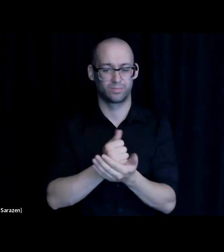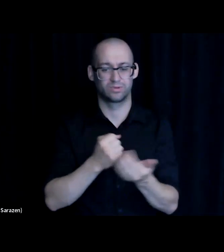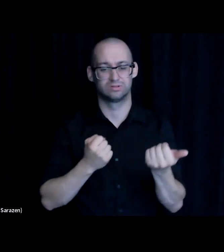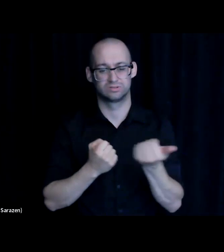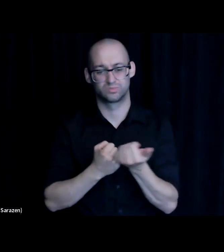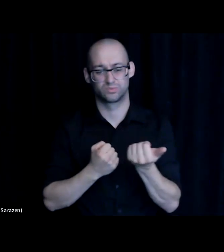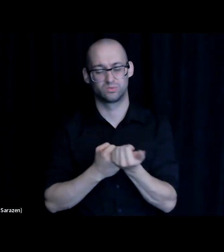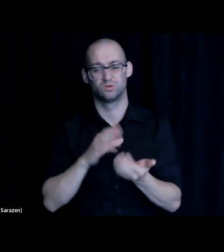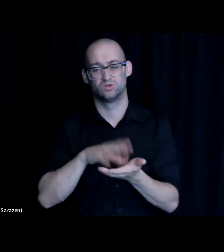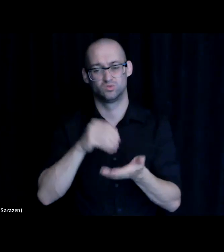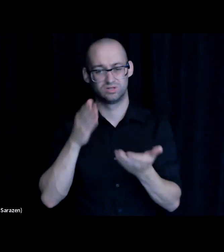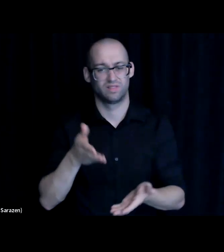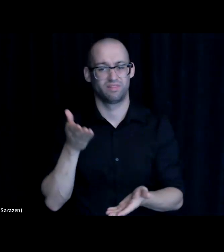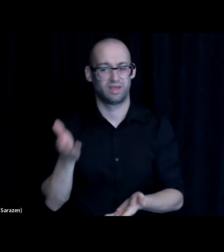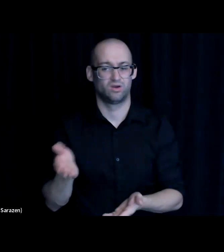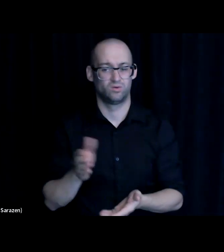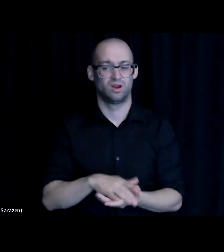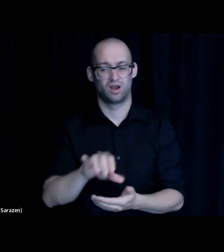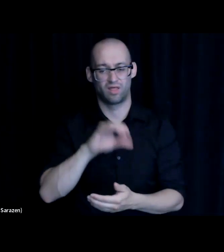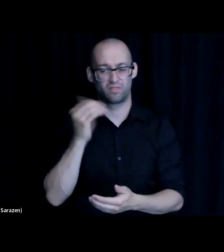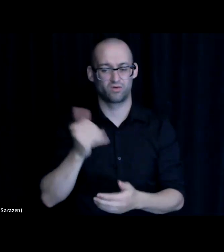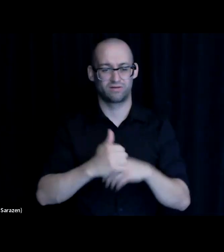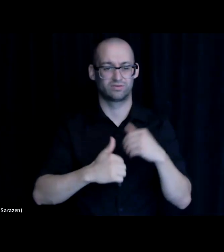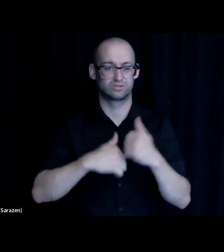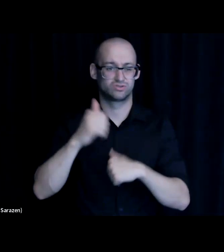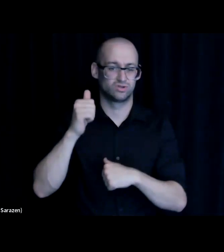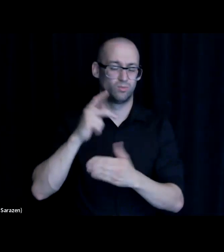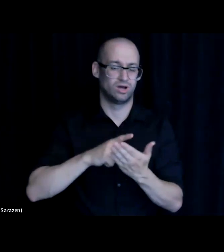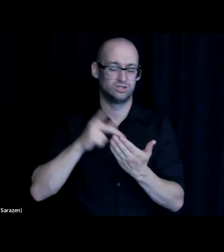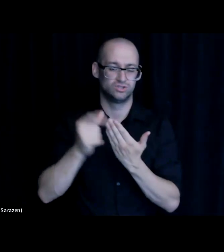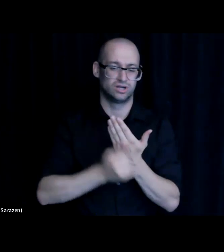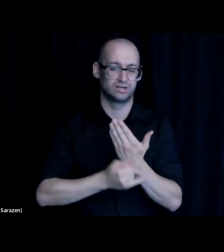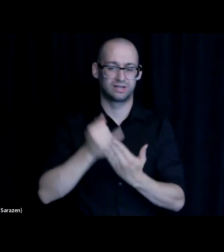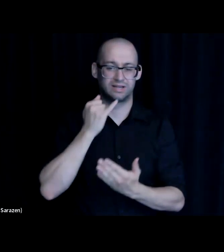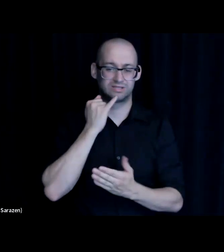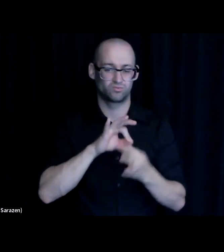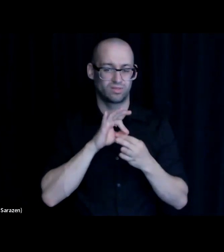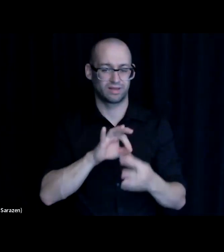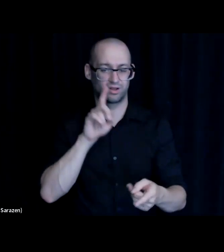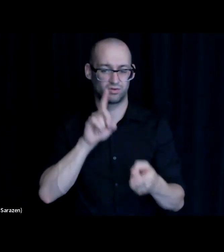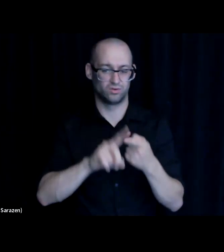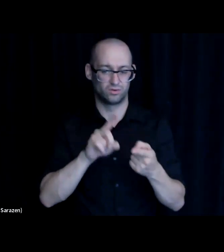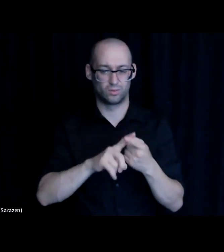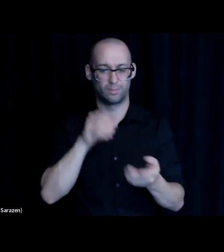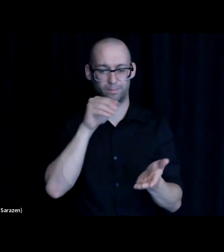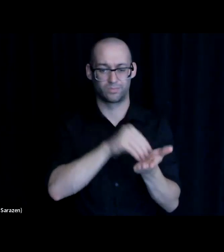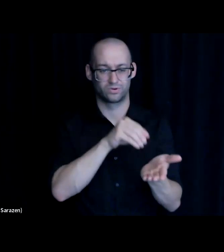there. Another infrastructure project that we worked on was related to